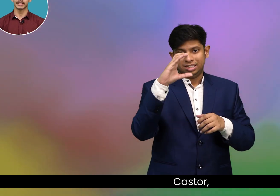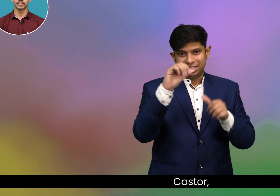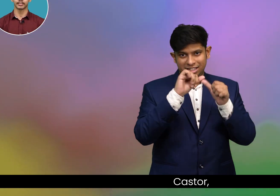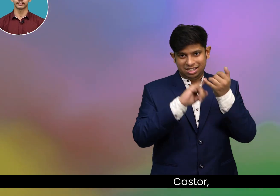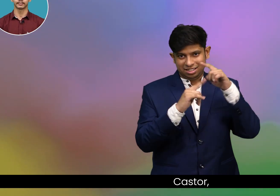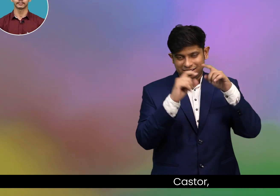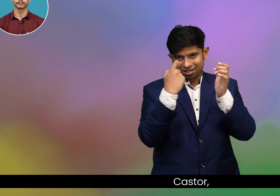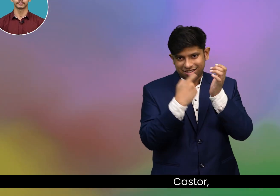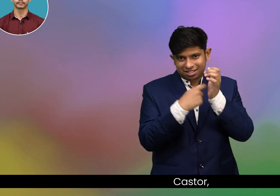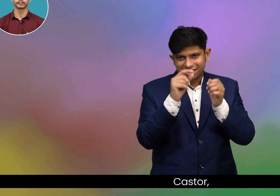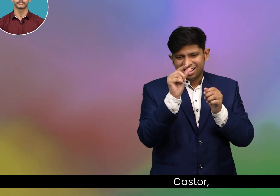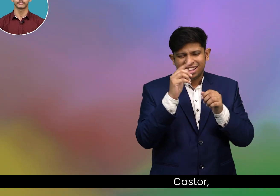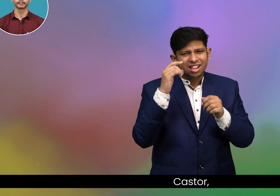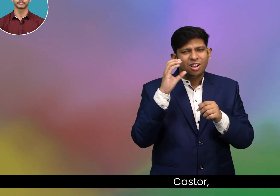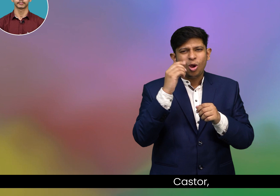castor,